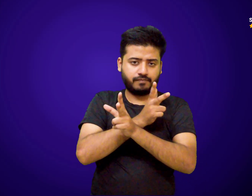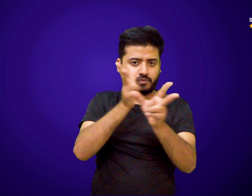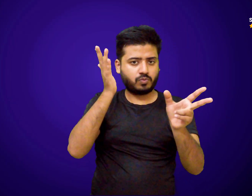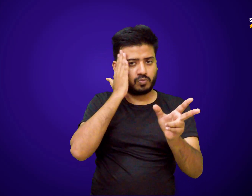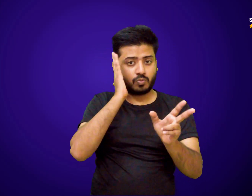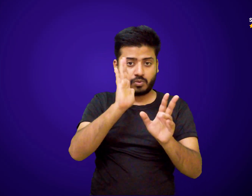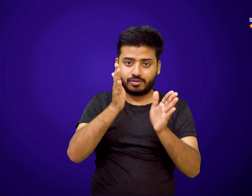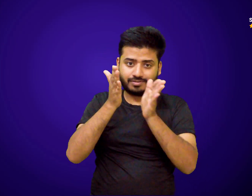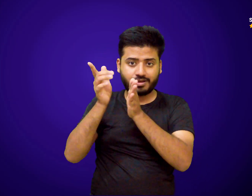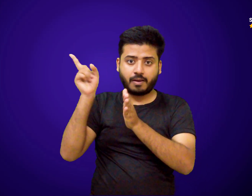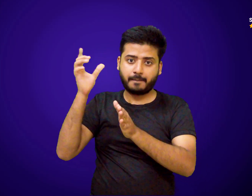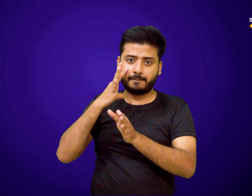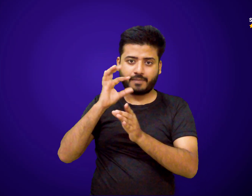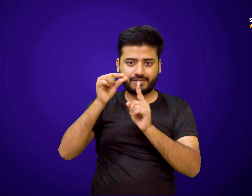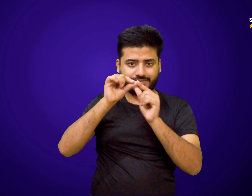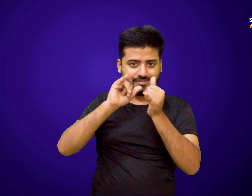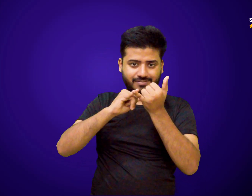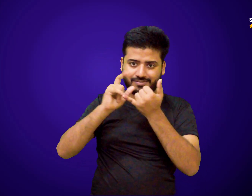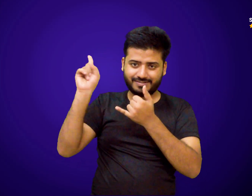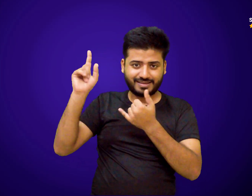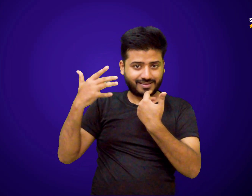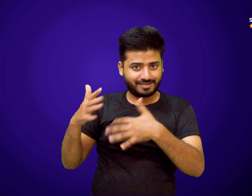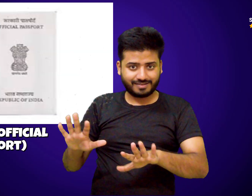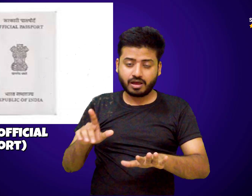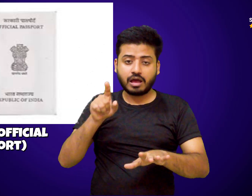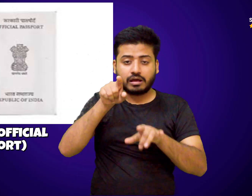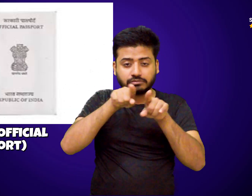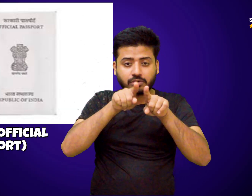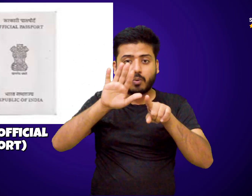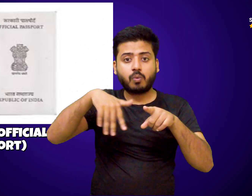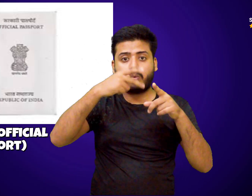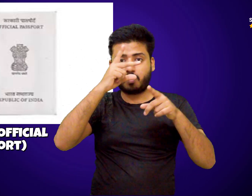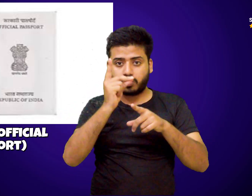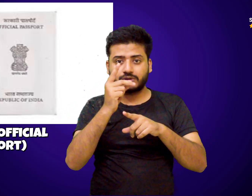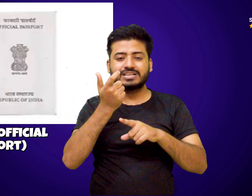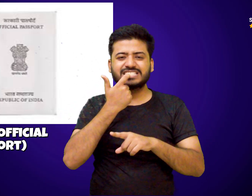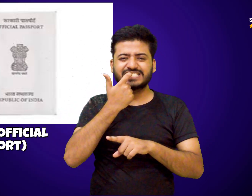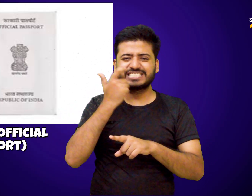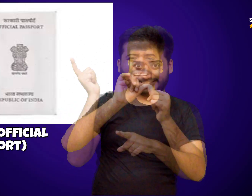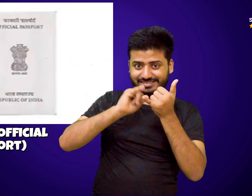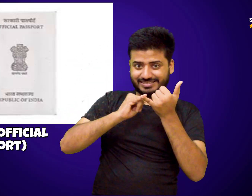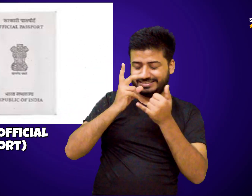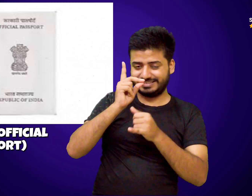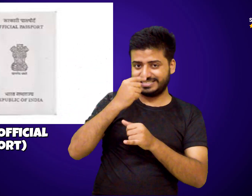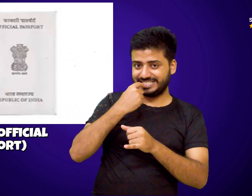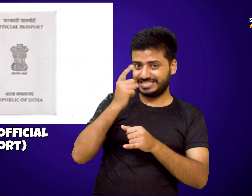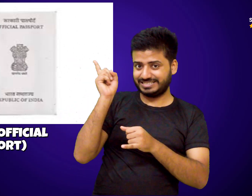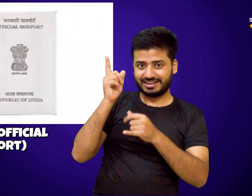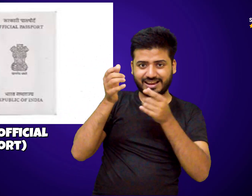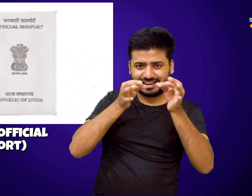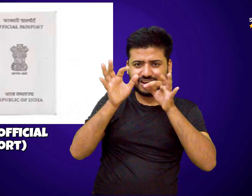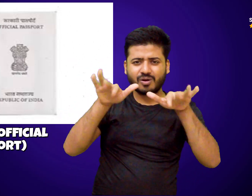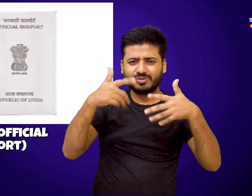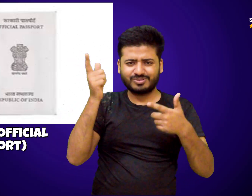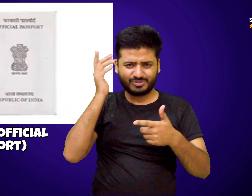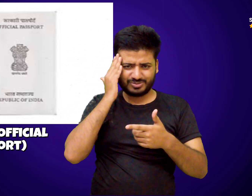discrimination. Indian citizens who would have fallen into this category now receive a standard navy blue passport. A navy blue,